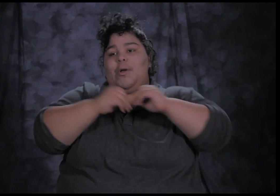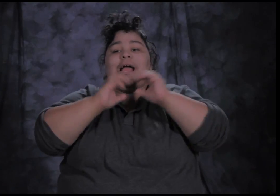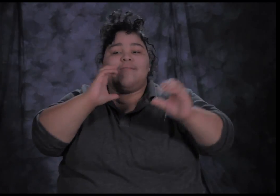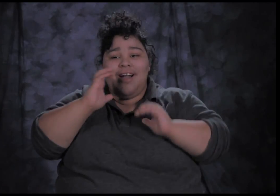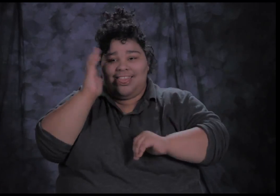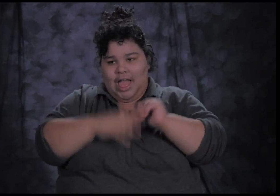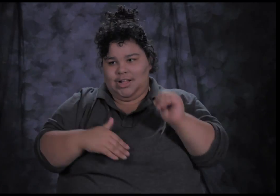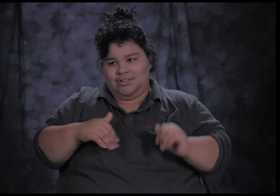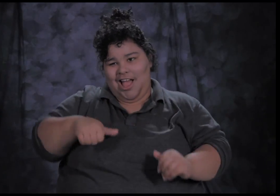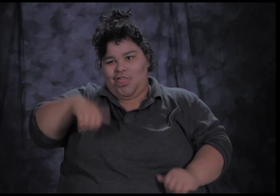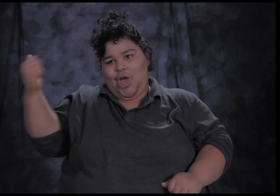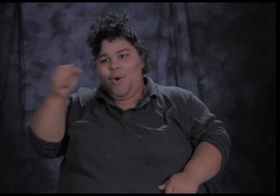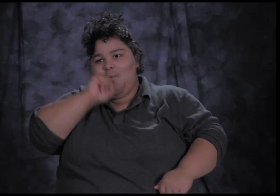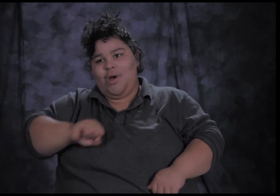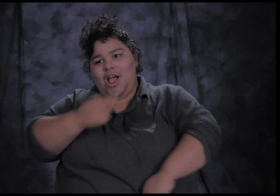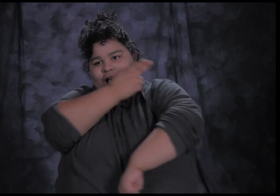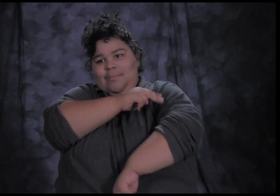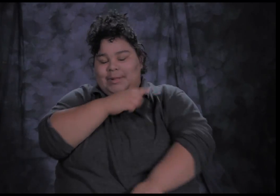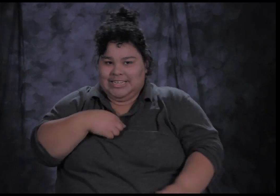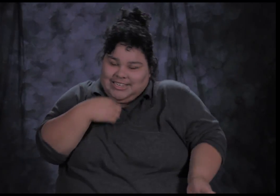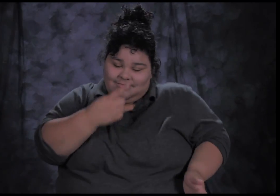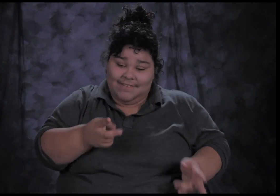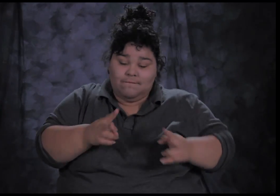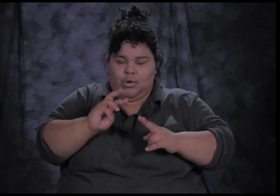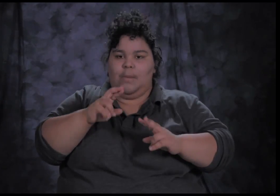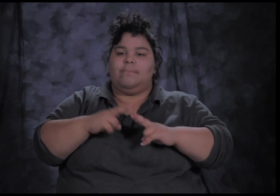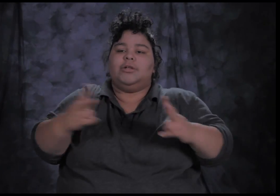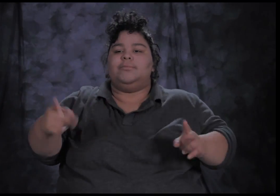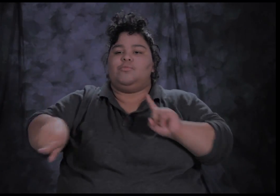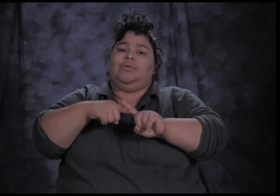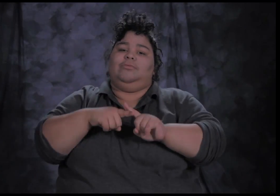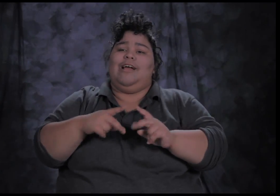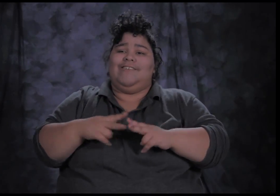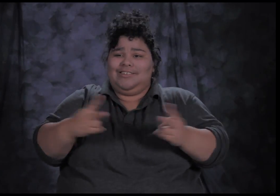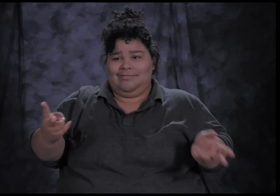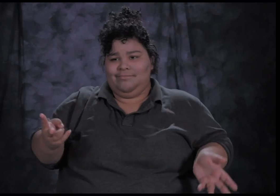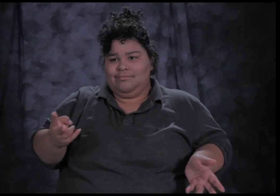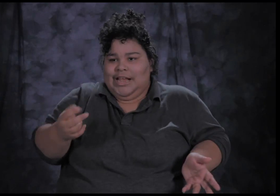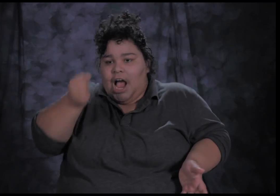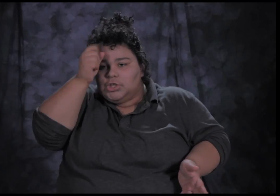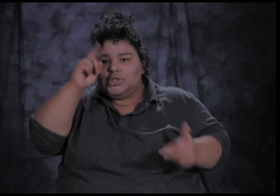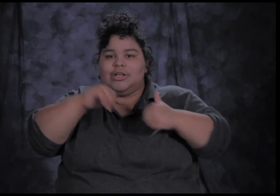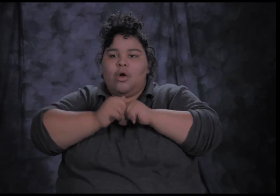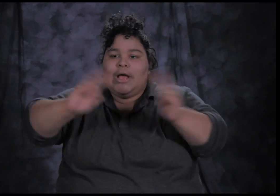sign. There's just a lot more access for language at Worcester Recovery Center Hospital.